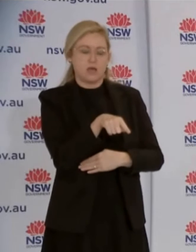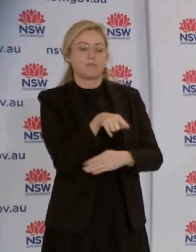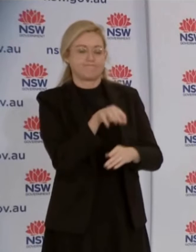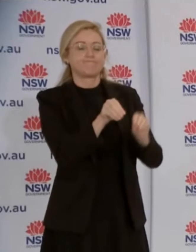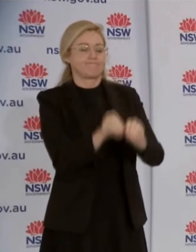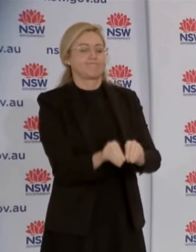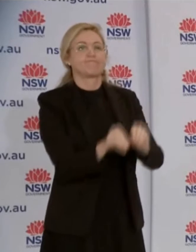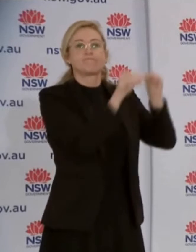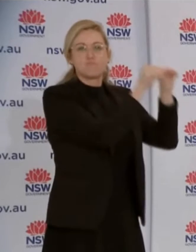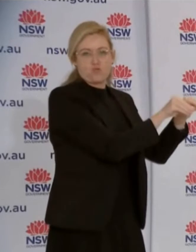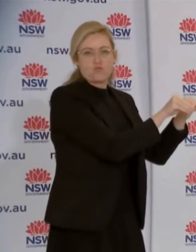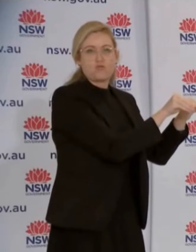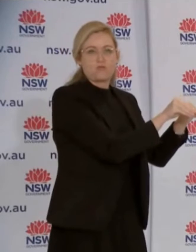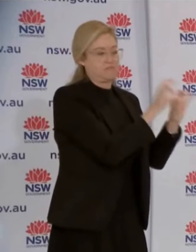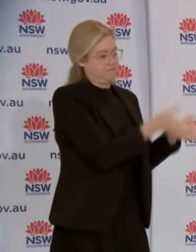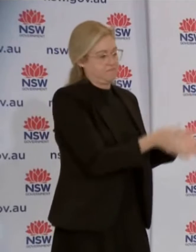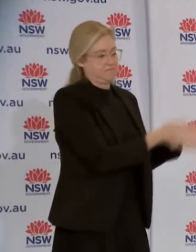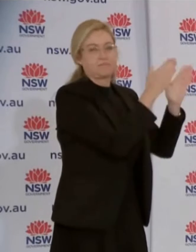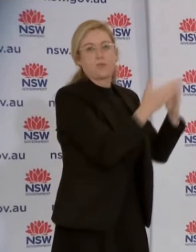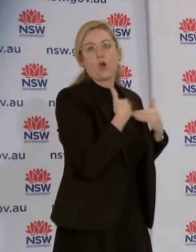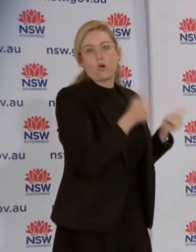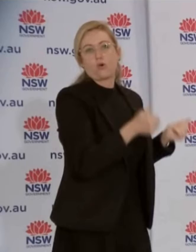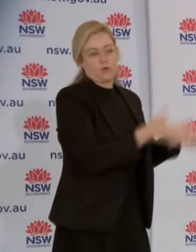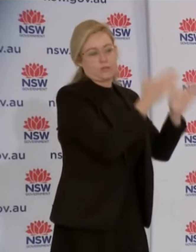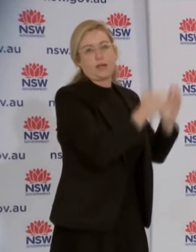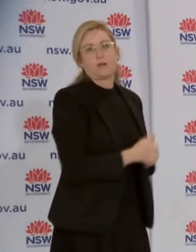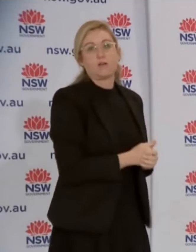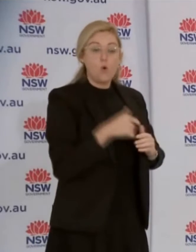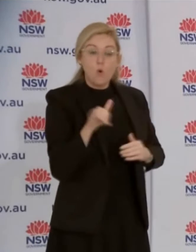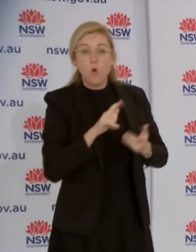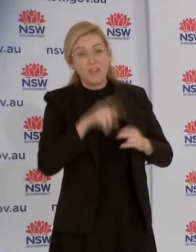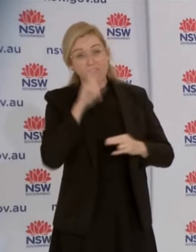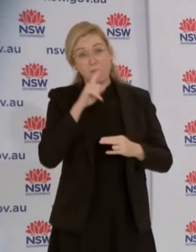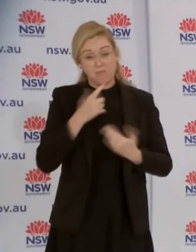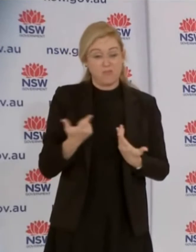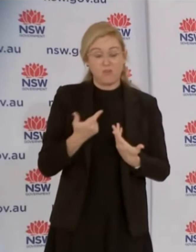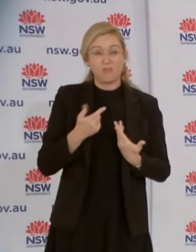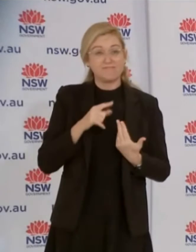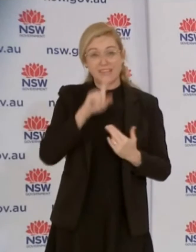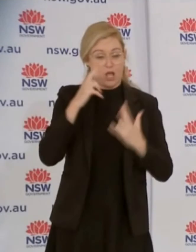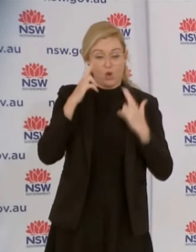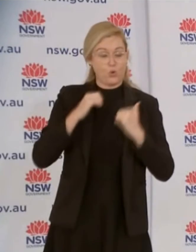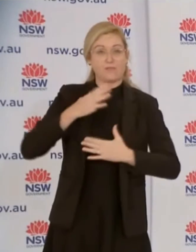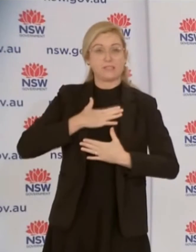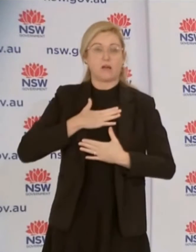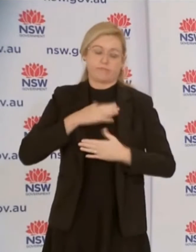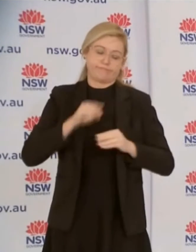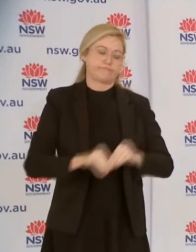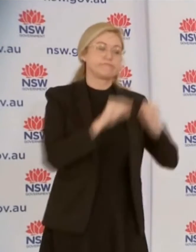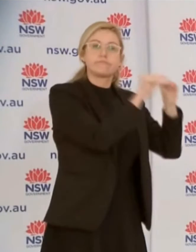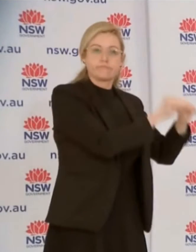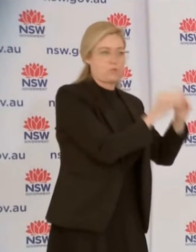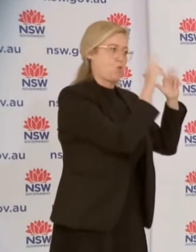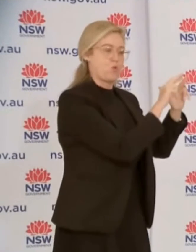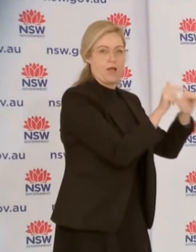for admission, and certainly also if they're very vulnerable and can't care for themselves, they're also prioritised. The way